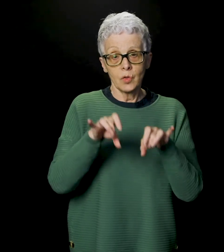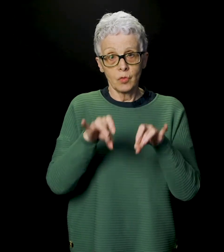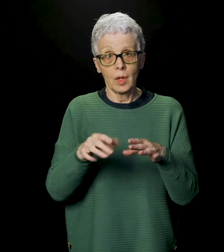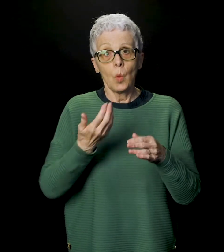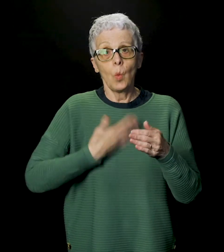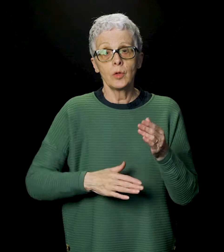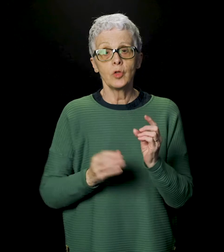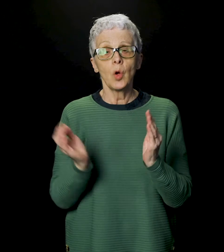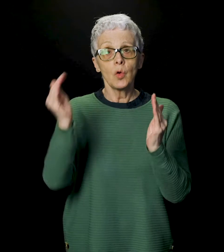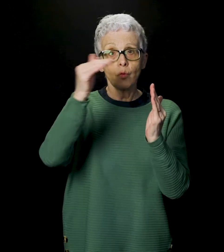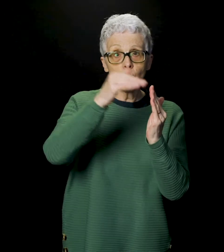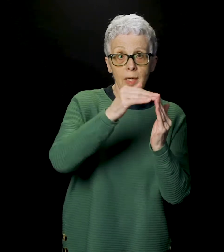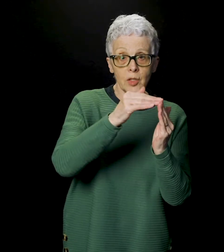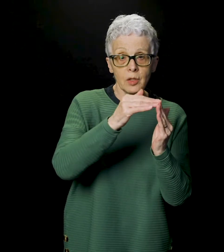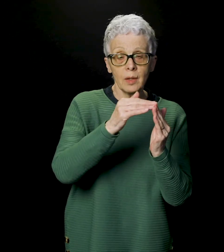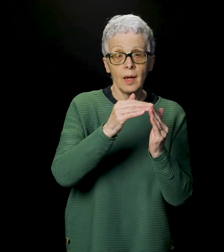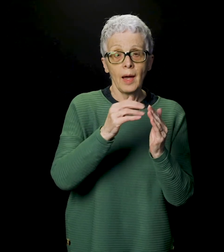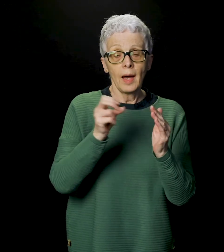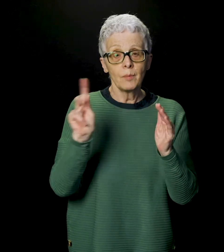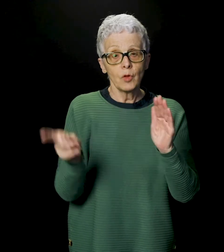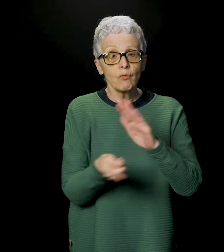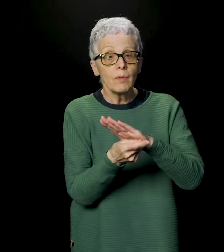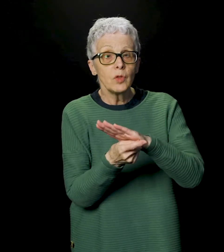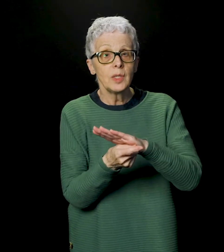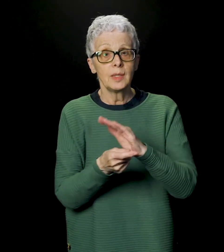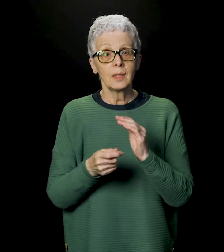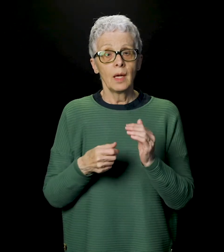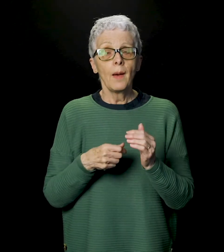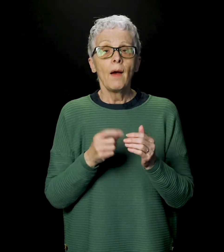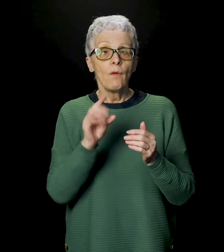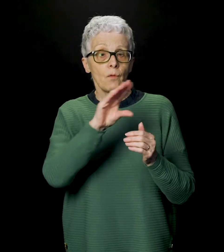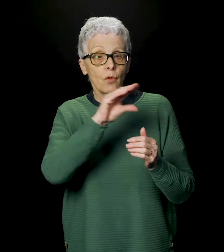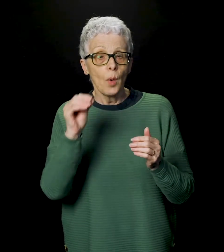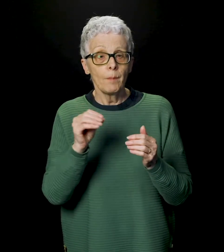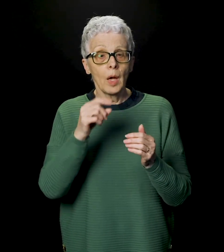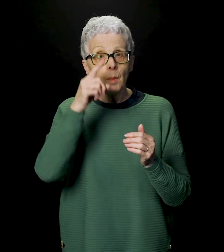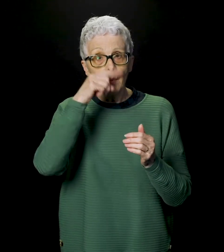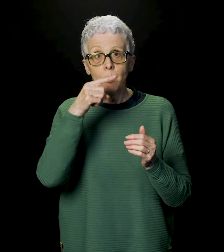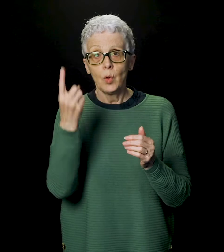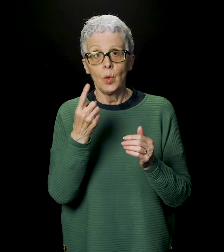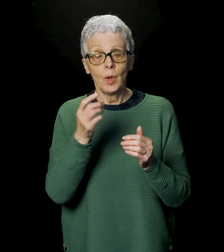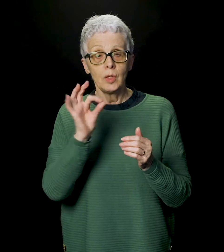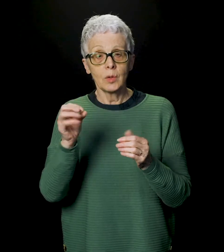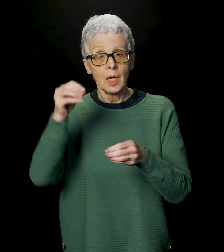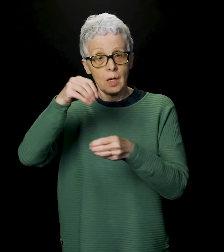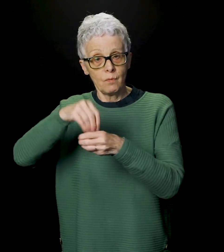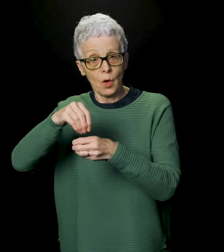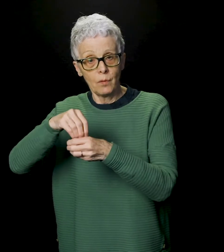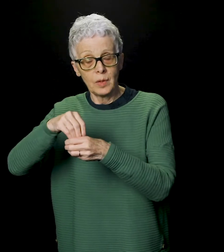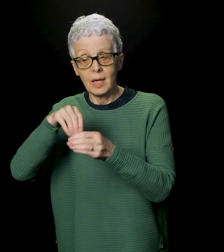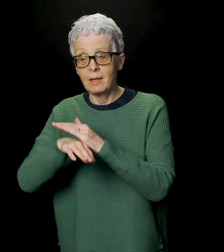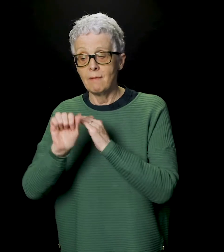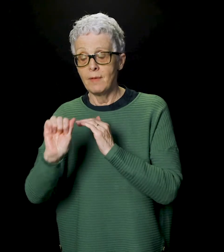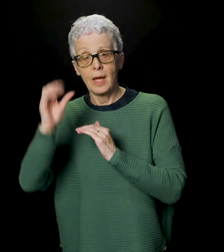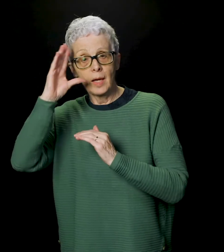to reach out to refugees and immigrants, especially those that are from unreached people groups, who normally over in their own